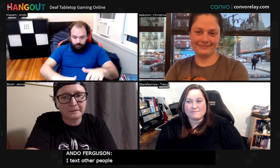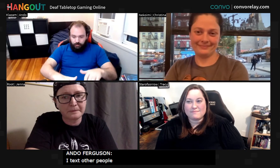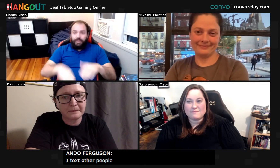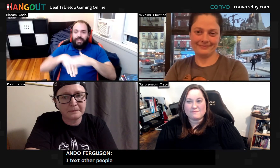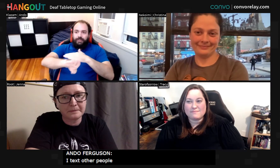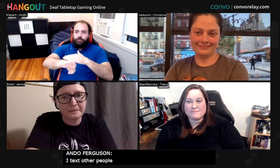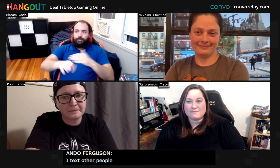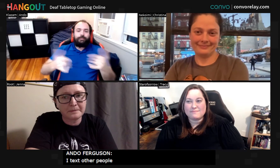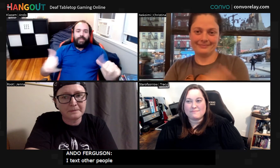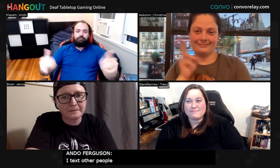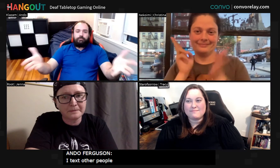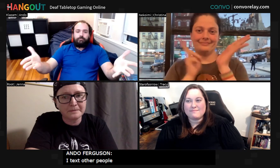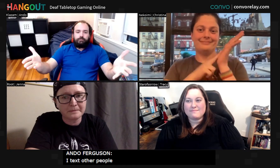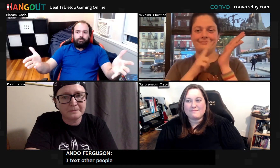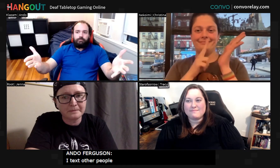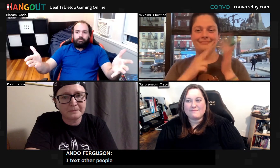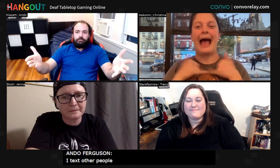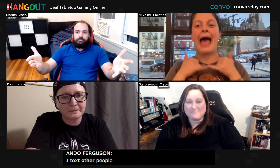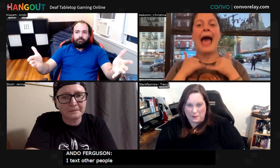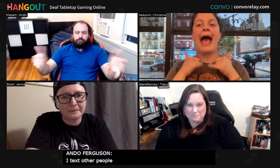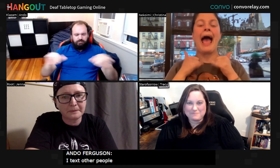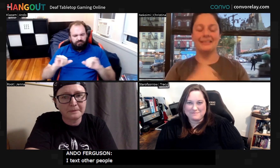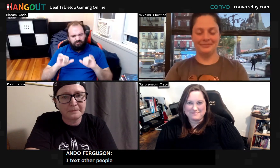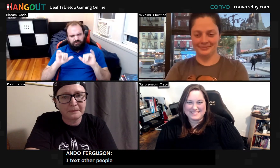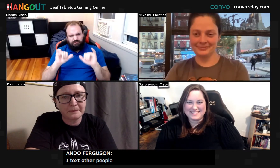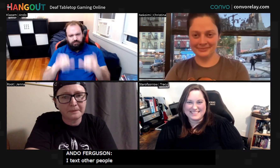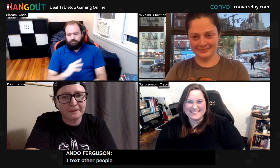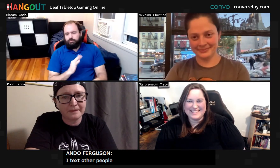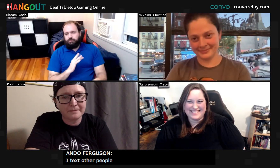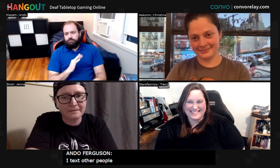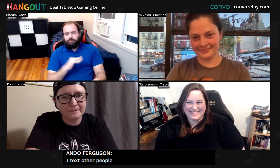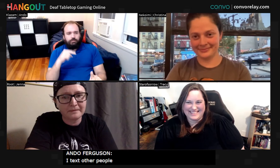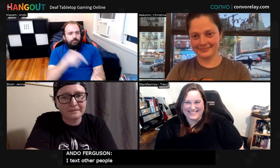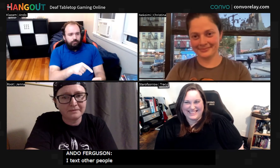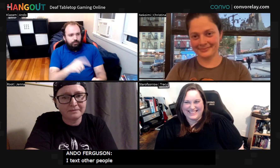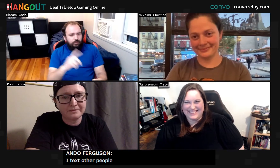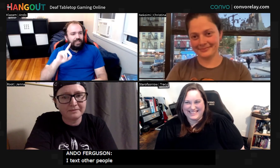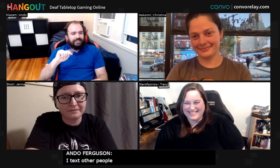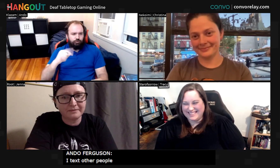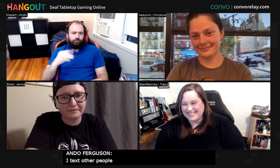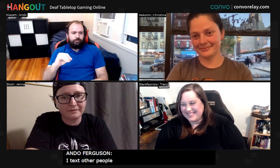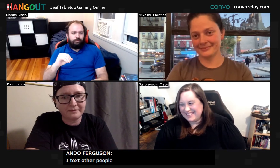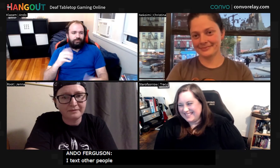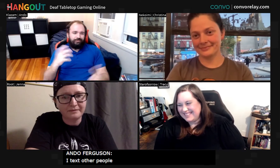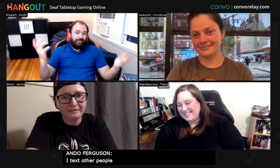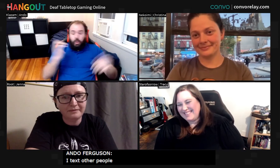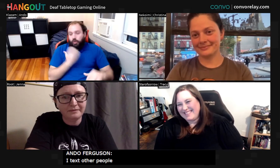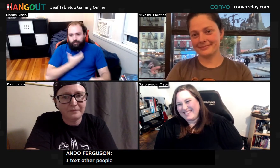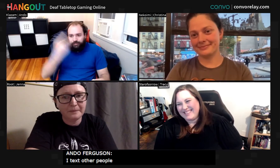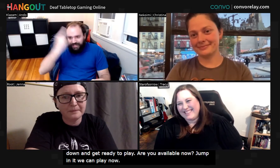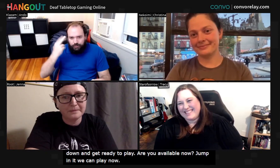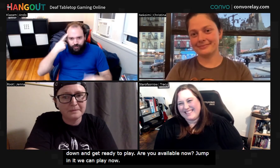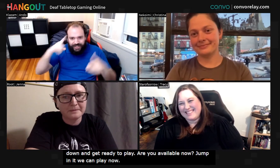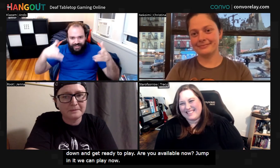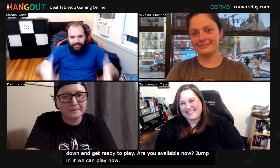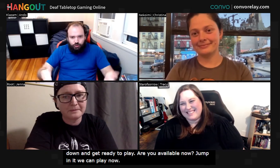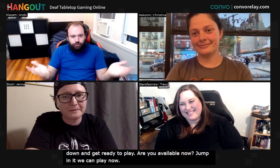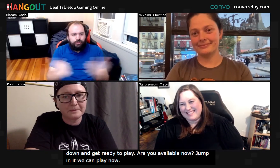you available now? Jump in. We can play now. And you just log in. And that's what's so nice about it, TG. And this is the